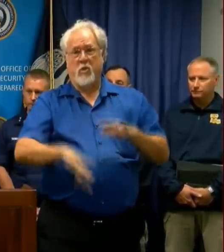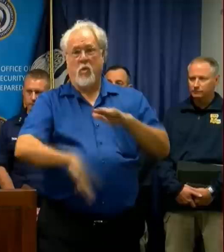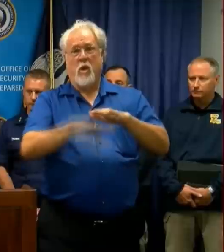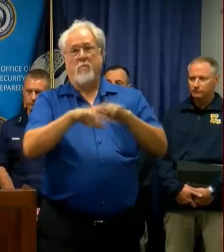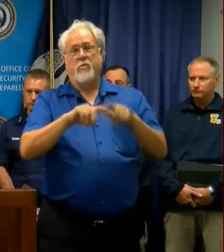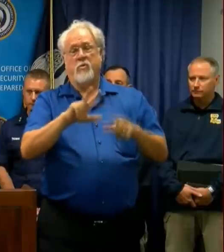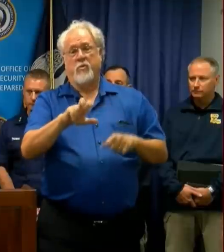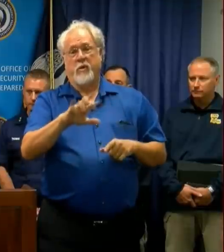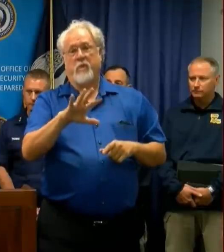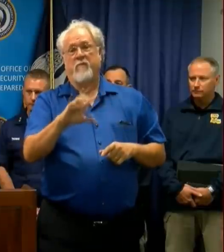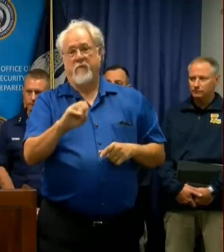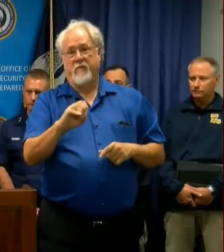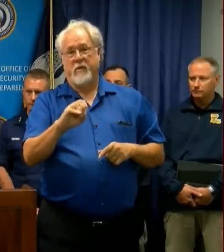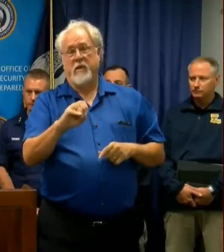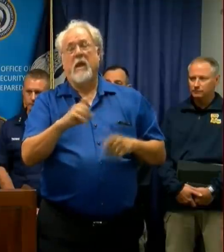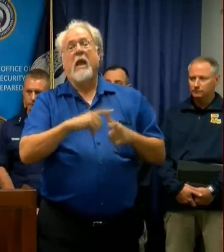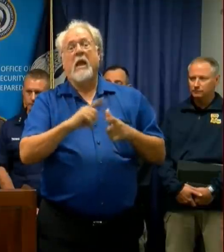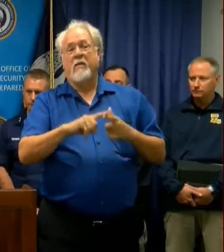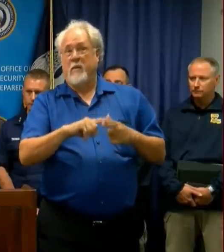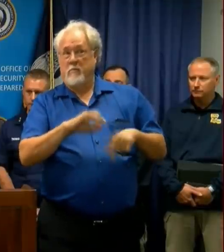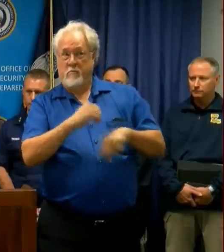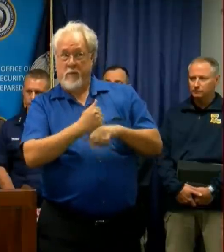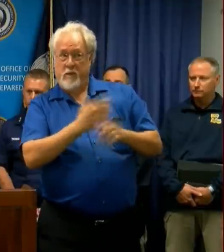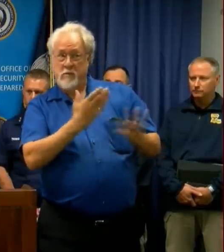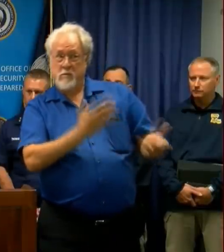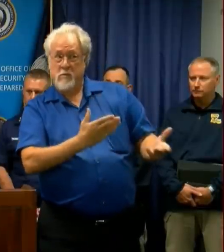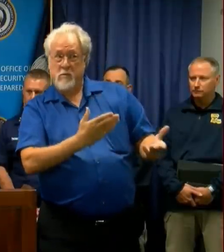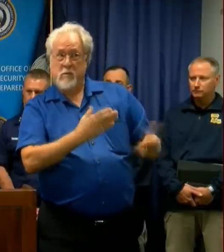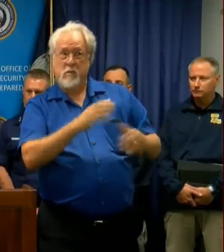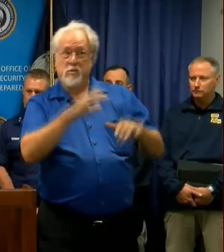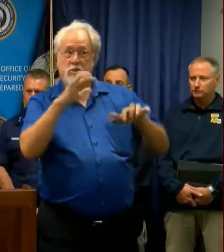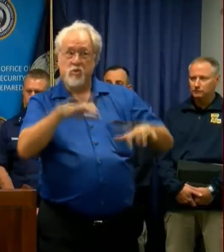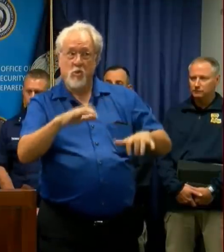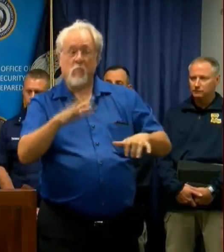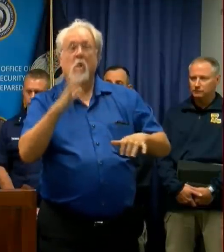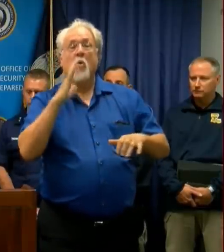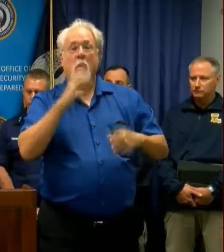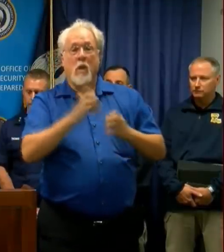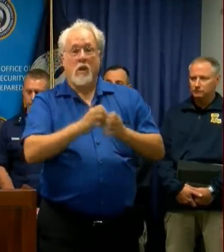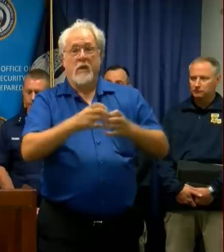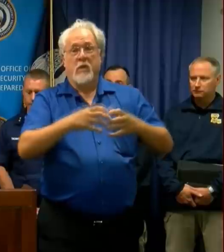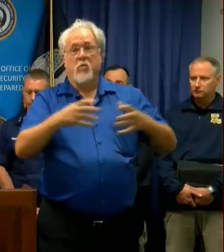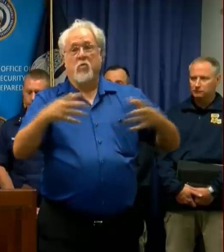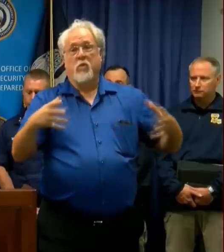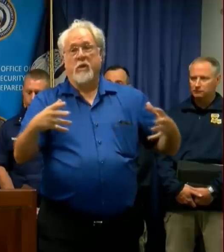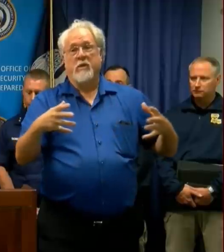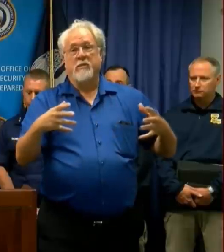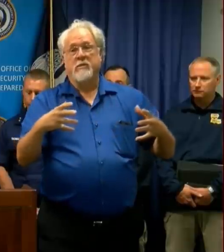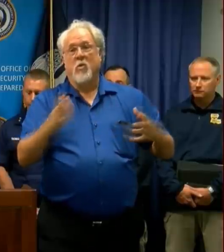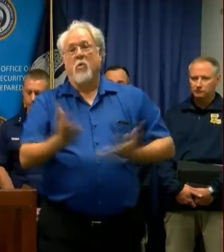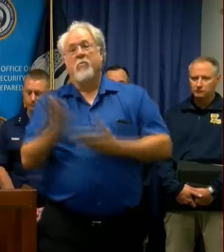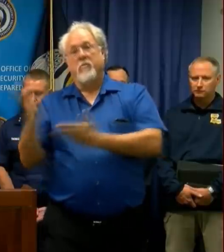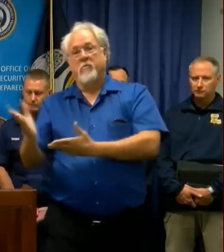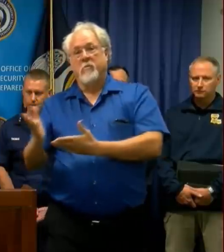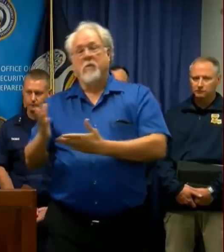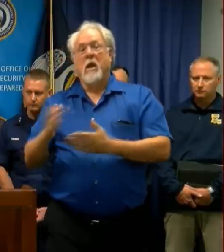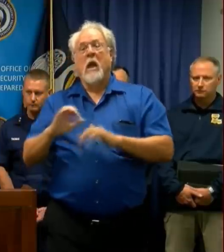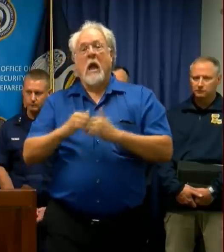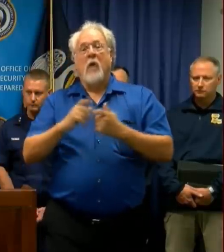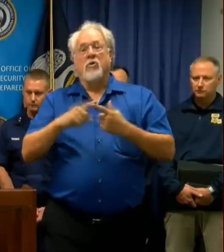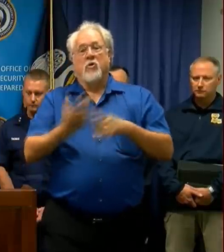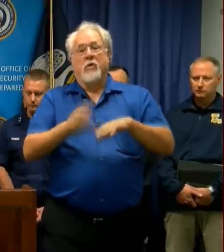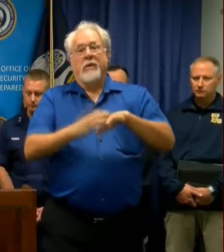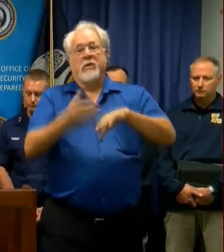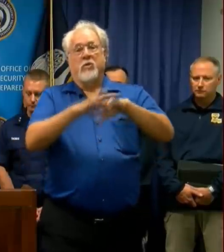up to 350. And then based on the threat of the storm, you know, we will increase or provide him recommendations of how we